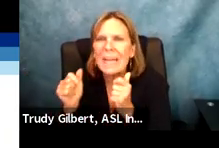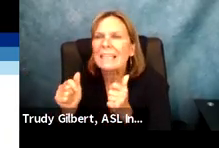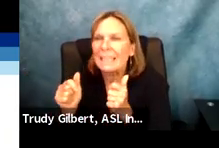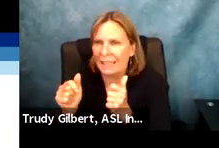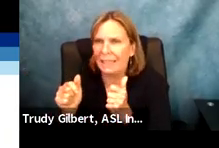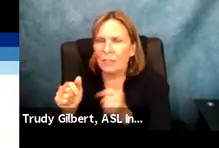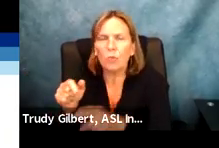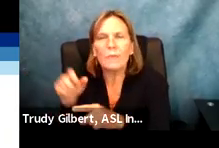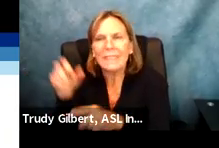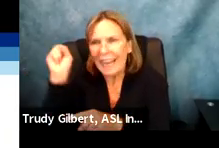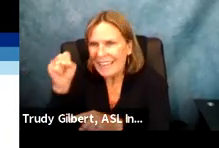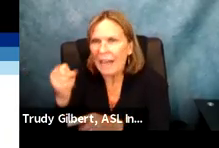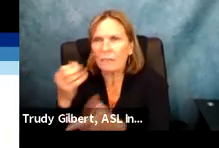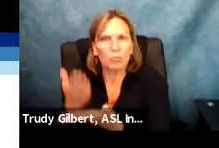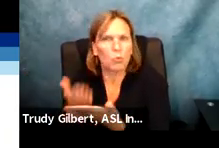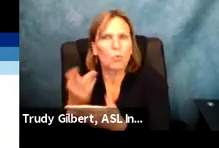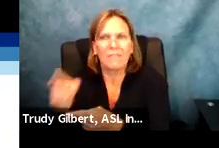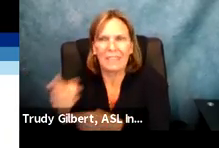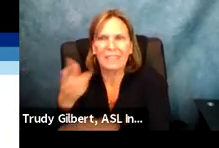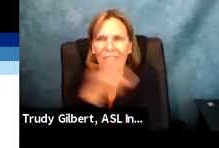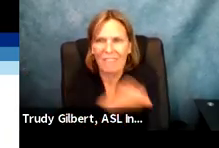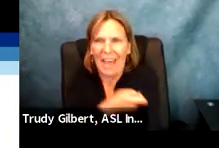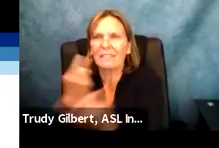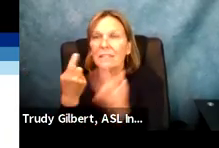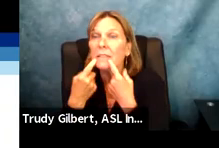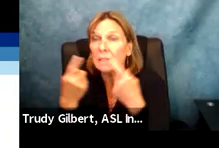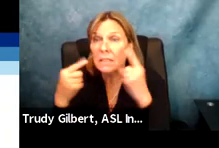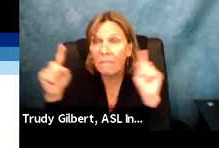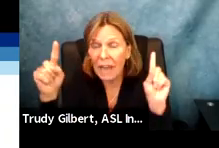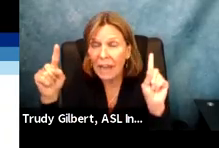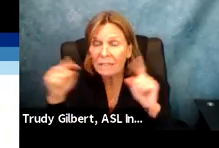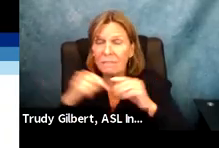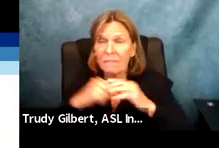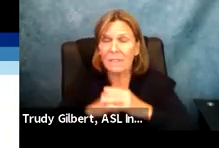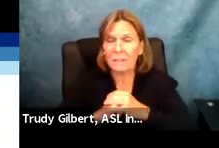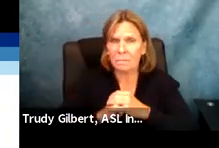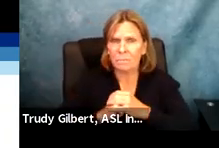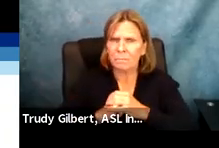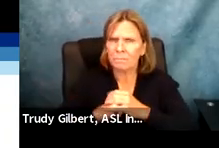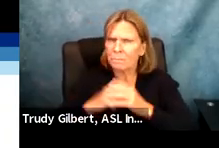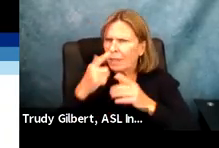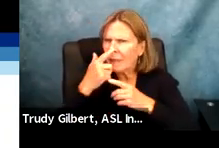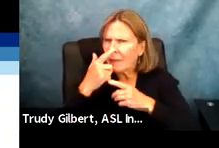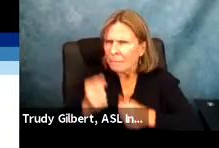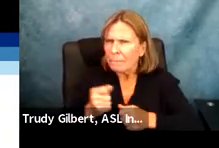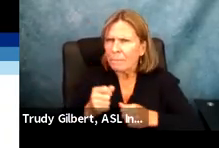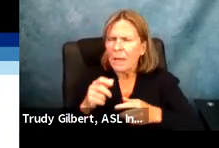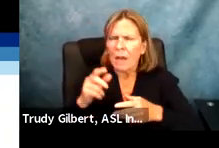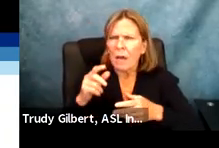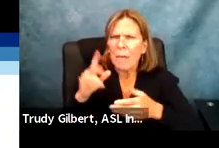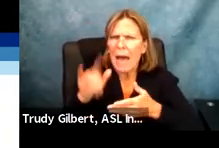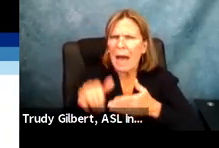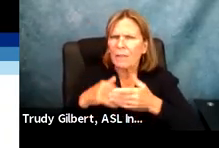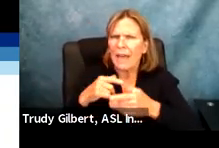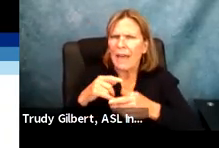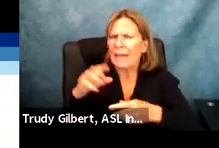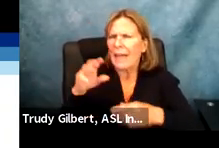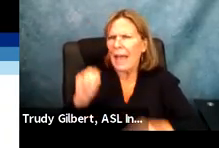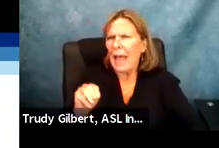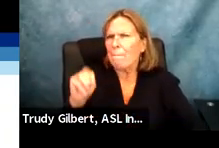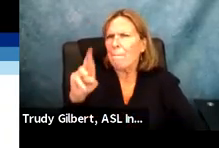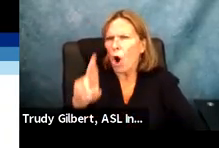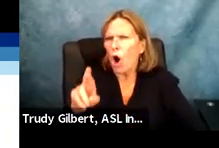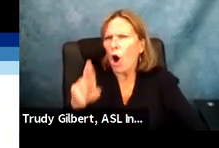really effective. And one thing that I think is so interesting about the mRNA vaccine is that